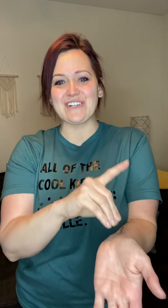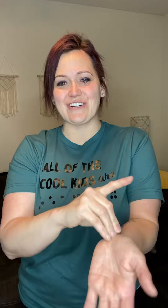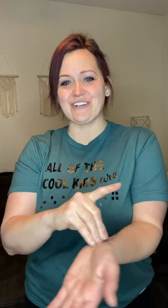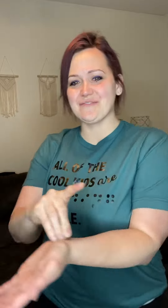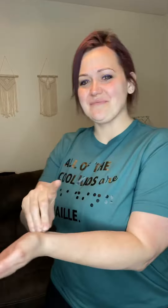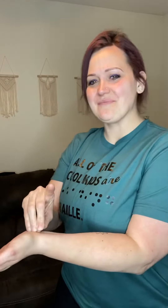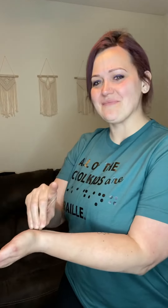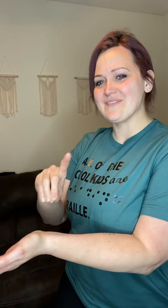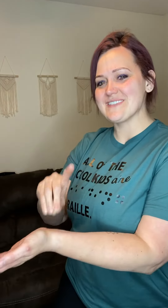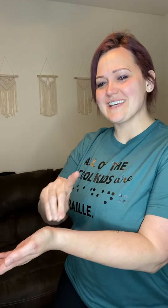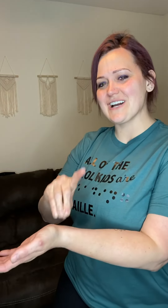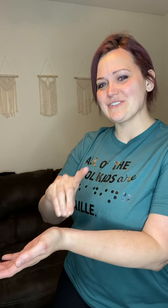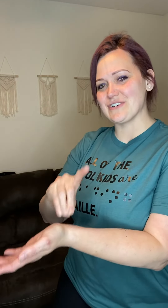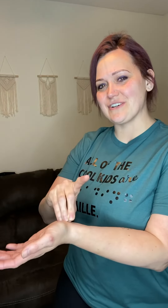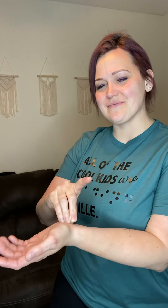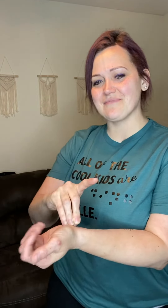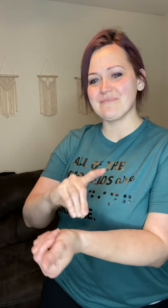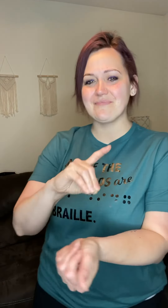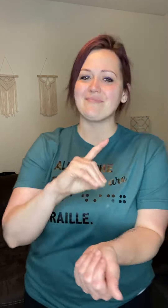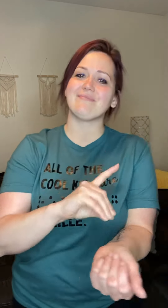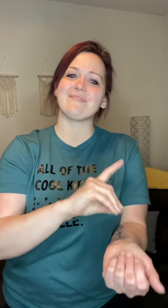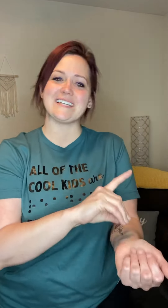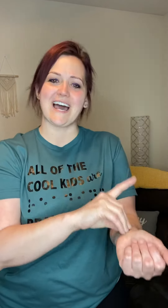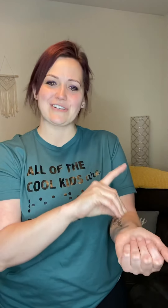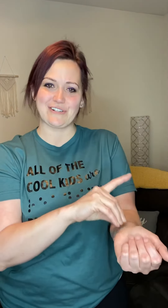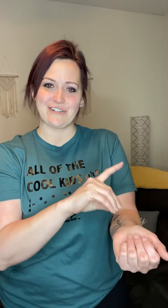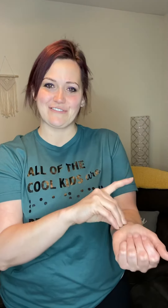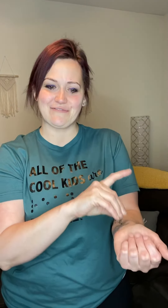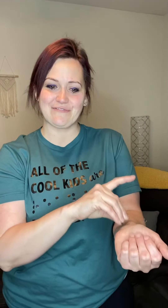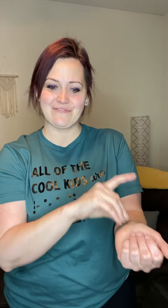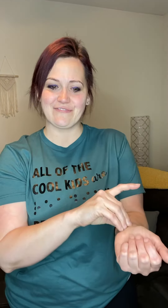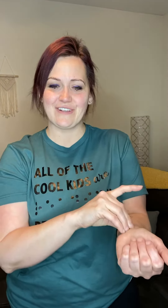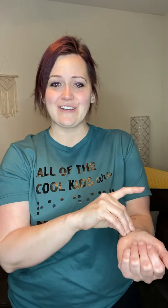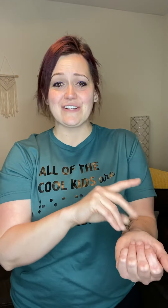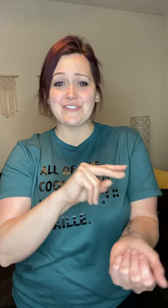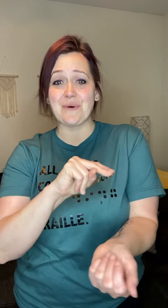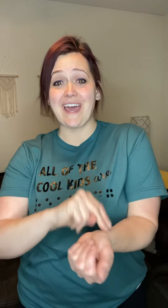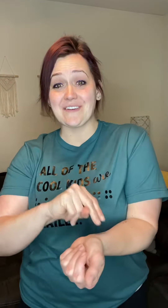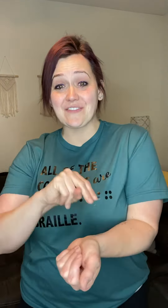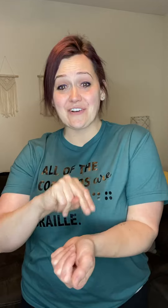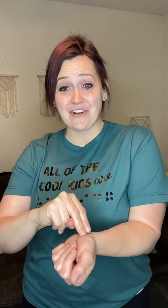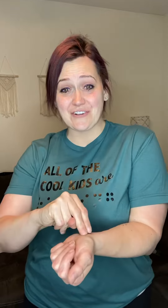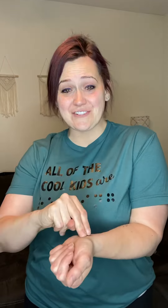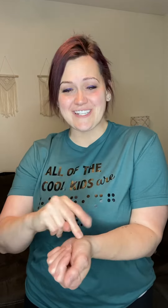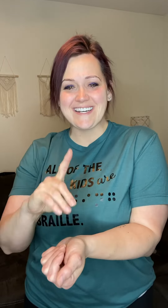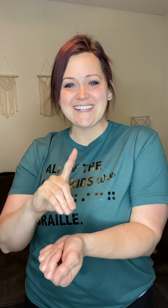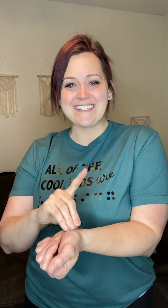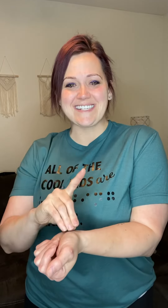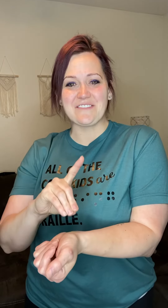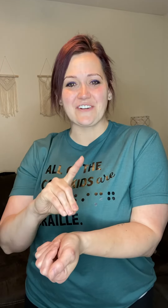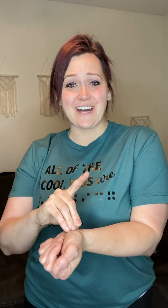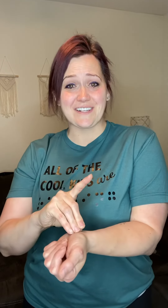Doctor. Doctor. Doctor. So N for nurse, D for